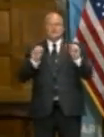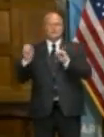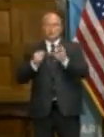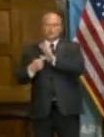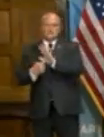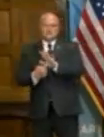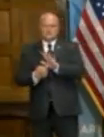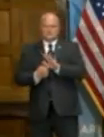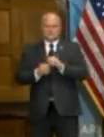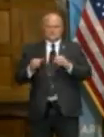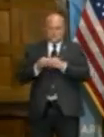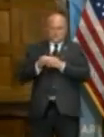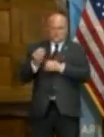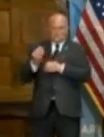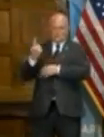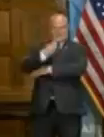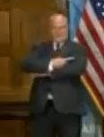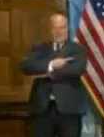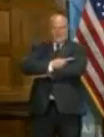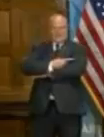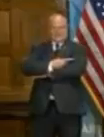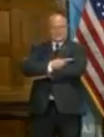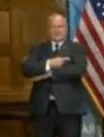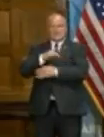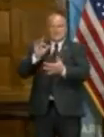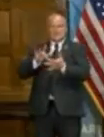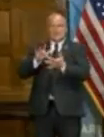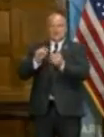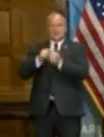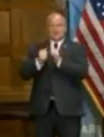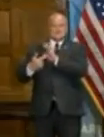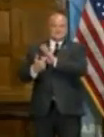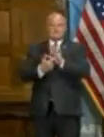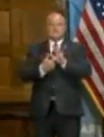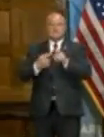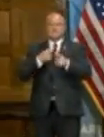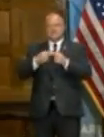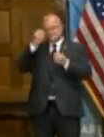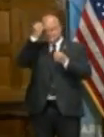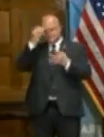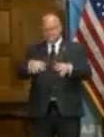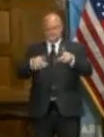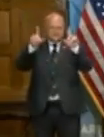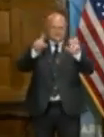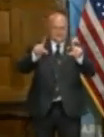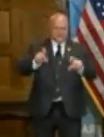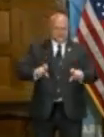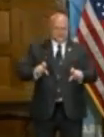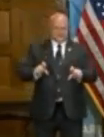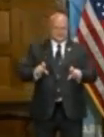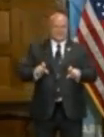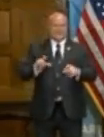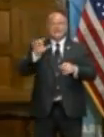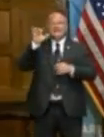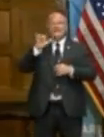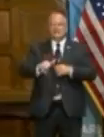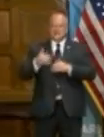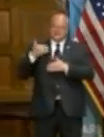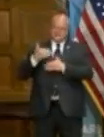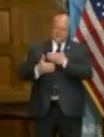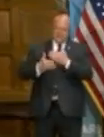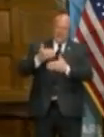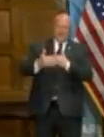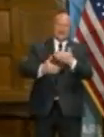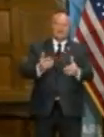they're quarantined for 14 days. If there's contacts with symptoms, they're instructed to get tested. So that's the pattern